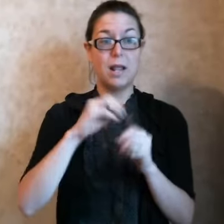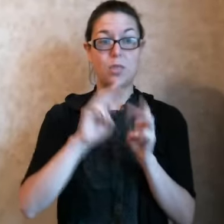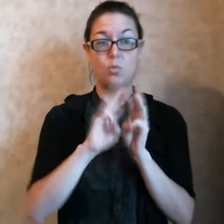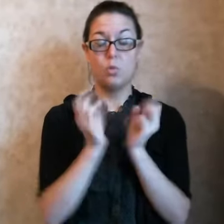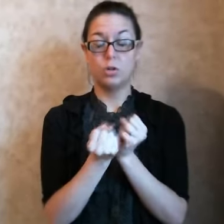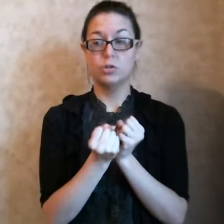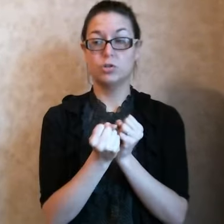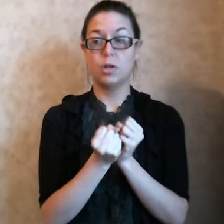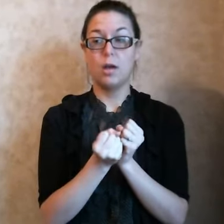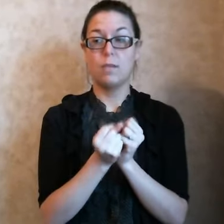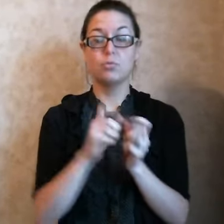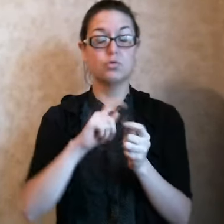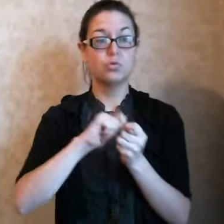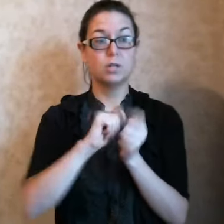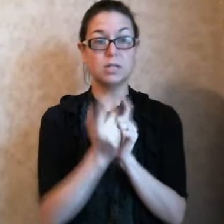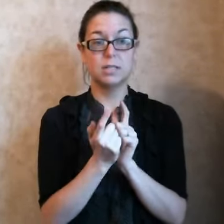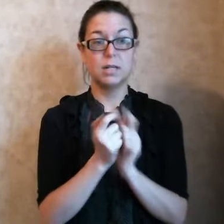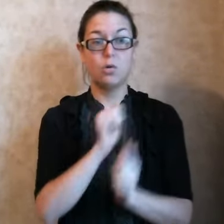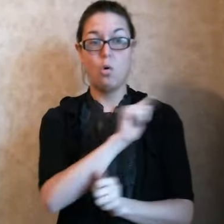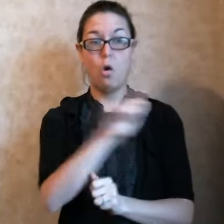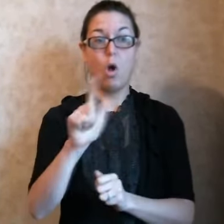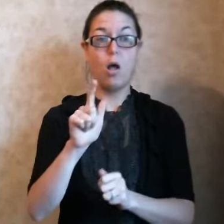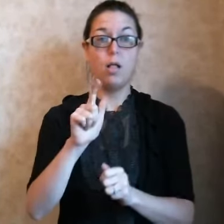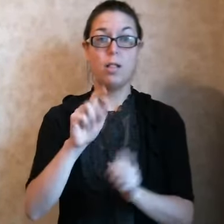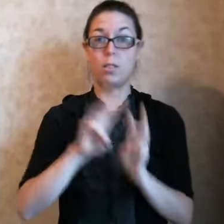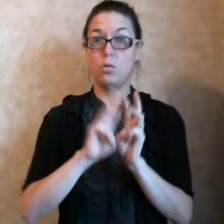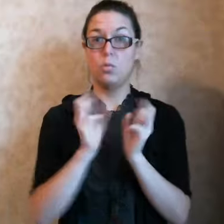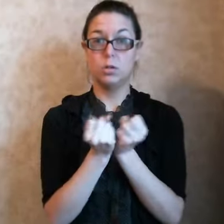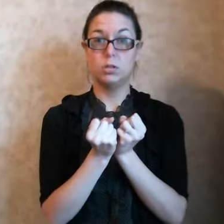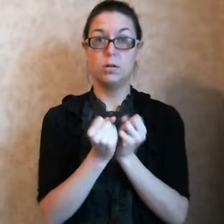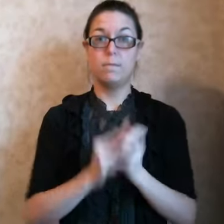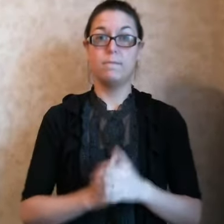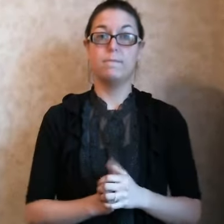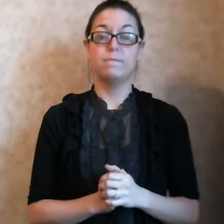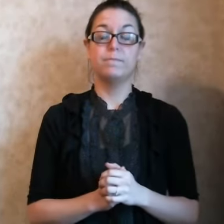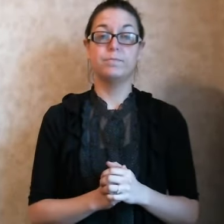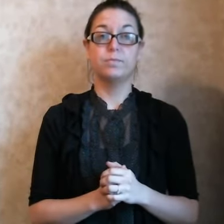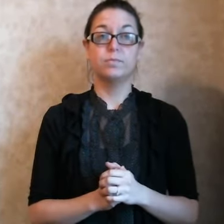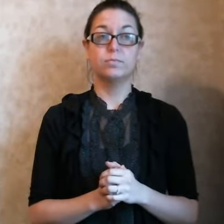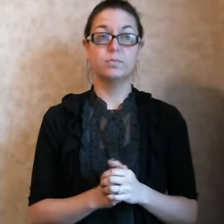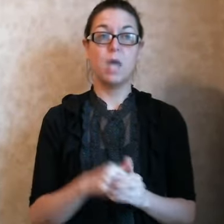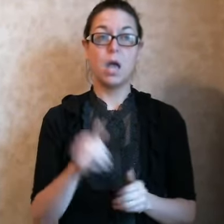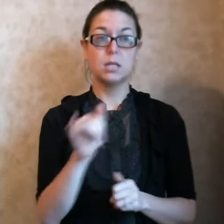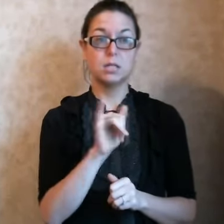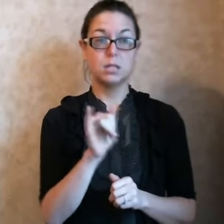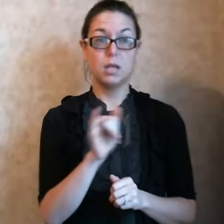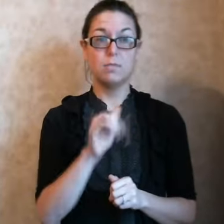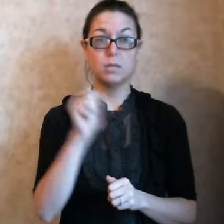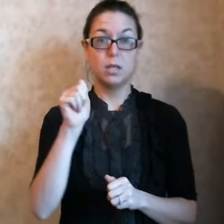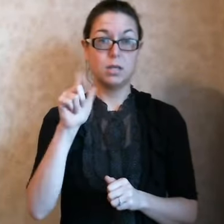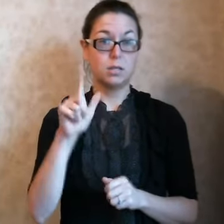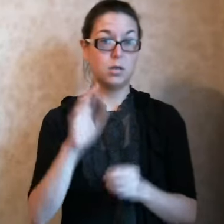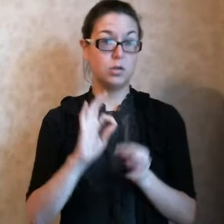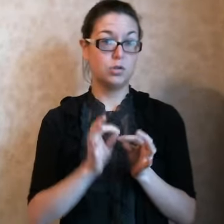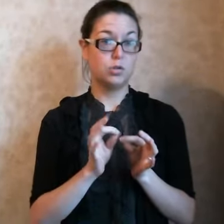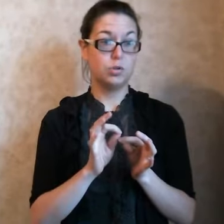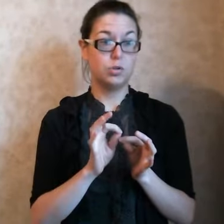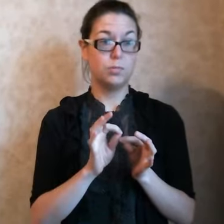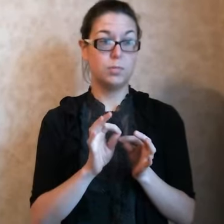seminar. And like ASL interpreting, they were up there for about 20 minutes and we're switching back